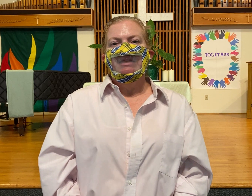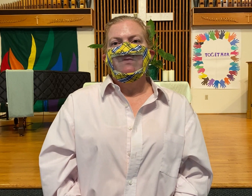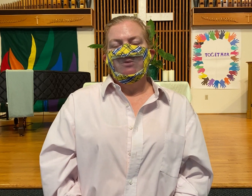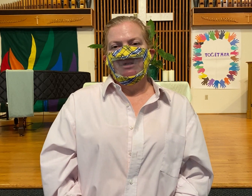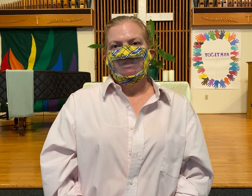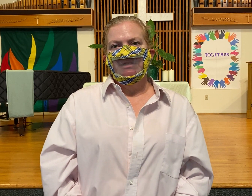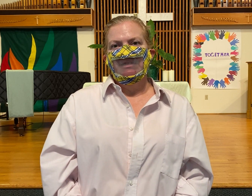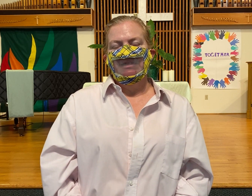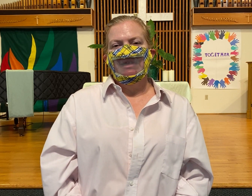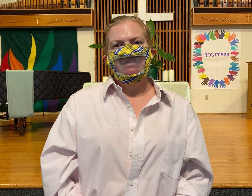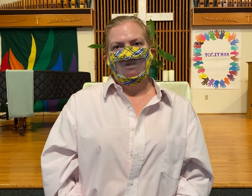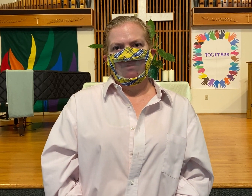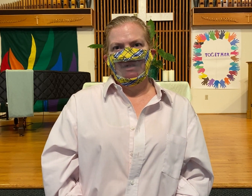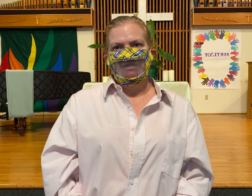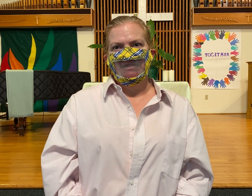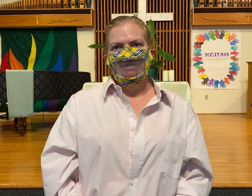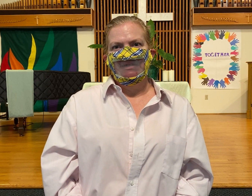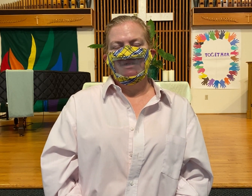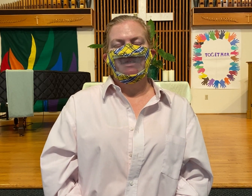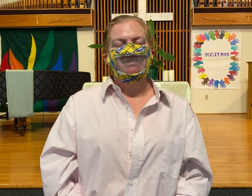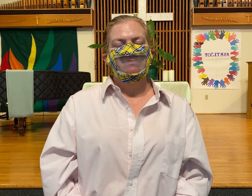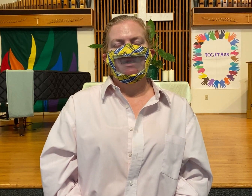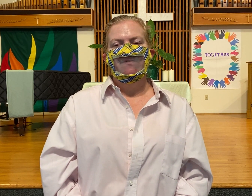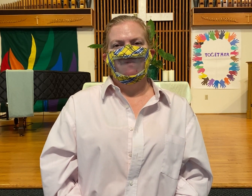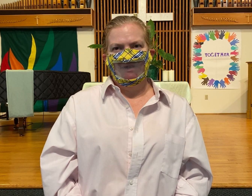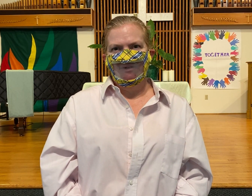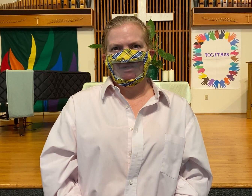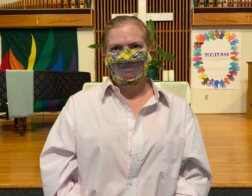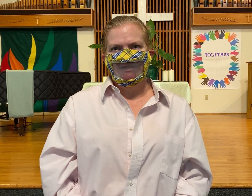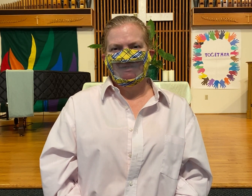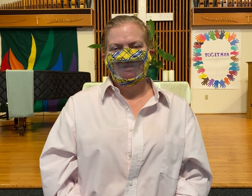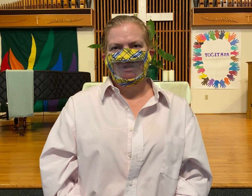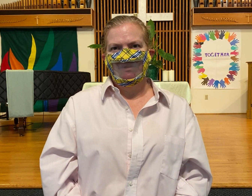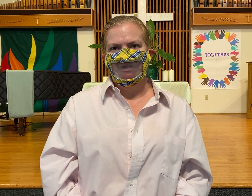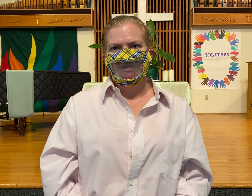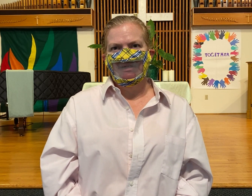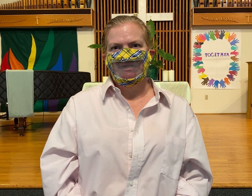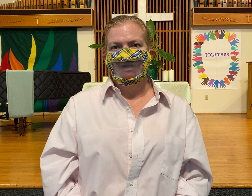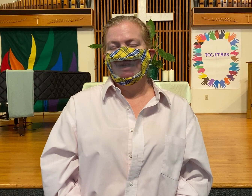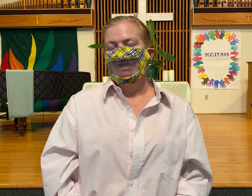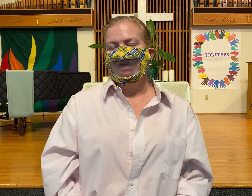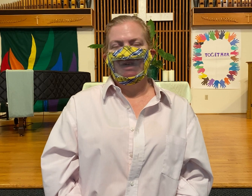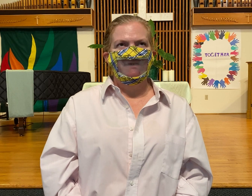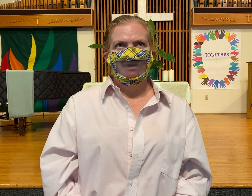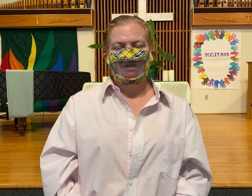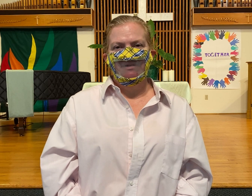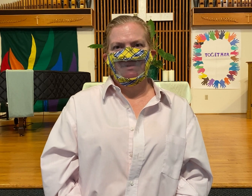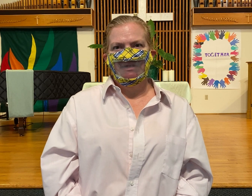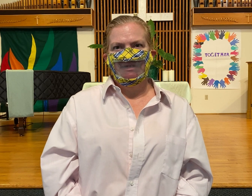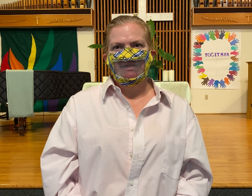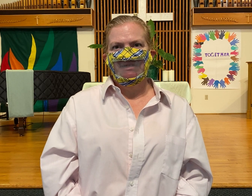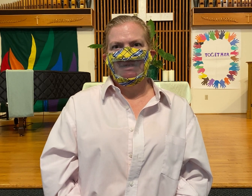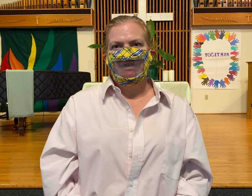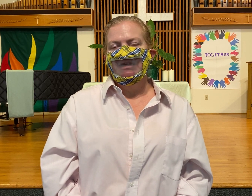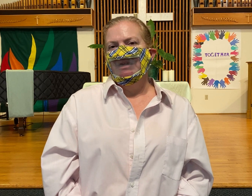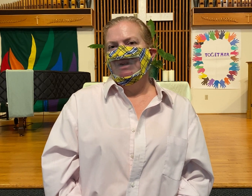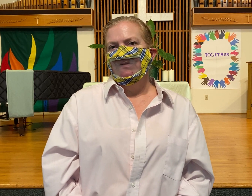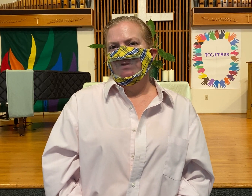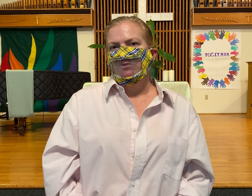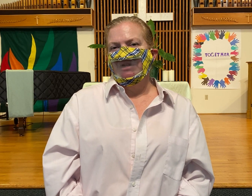of course, as always, there is my favorite. You know what it is. Everybody knows what it is. A few weeks